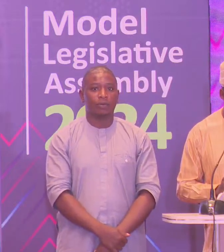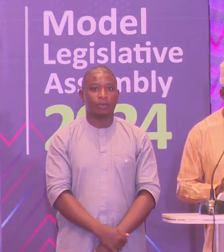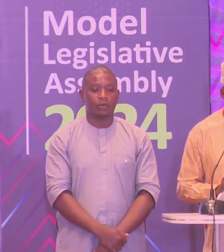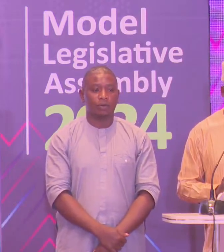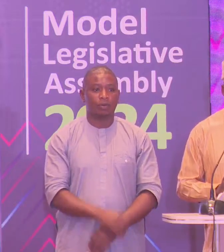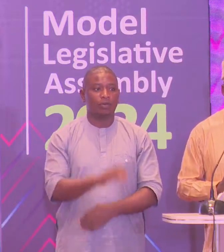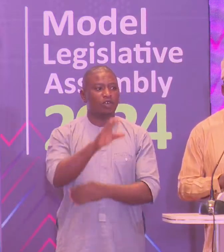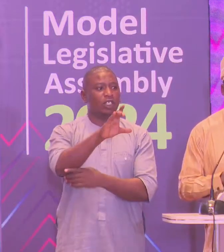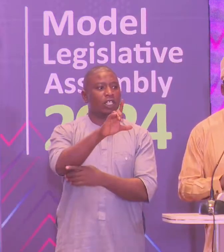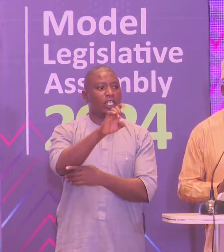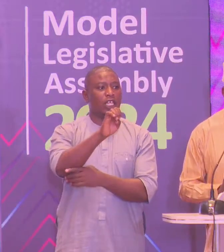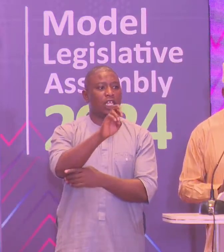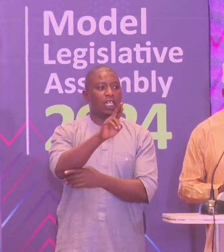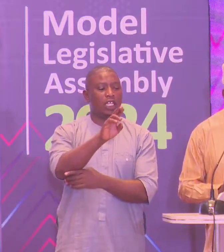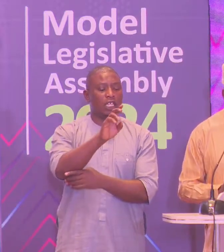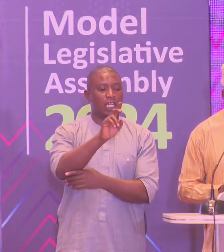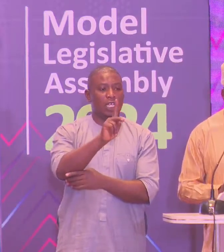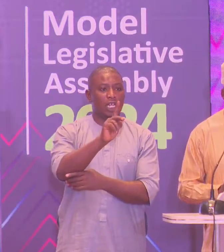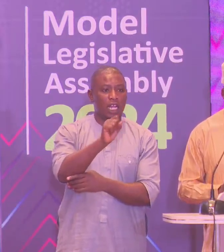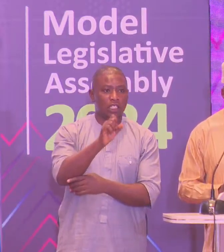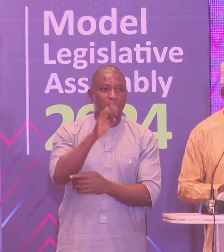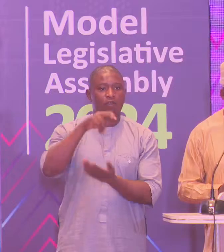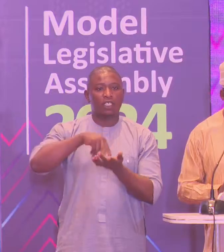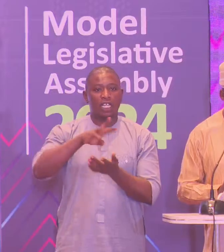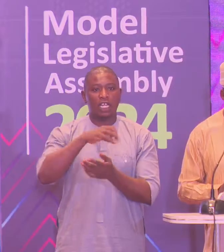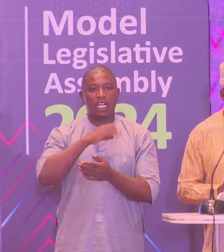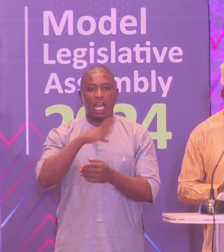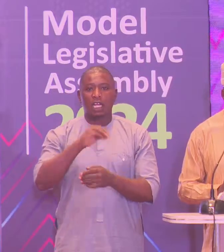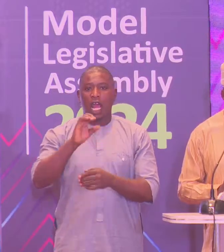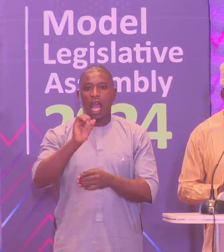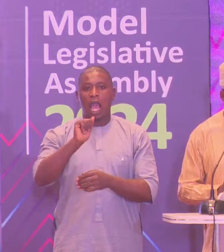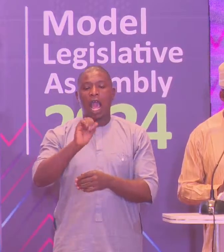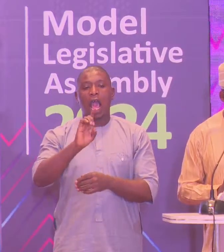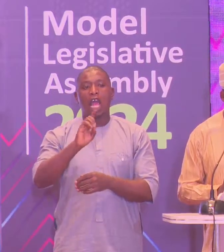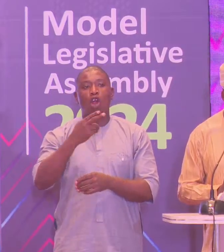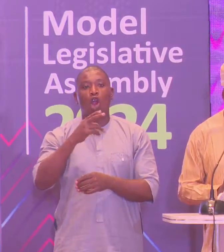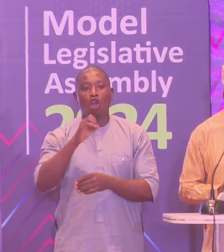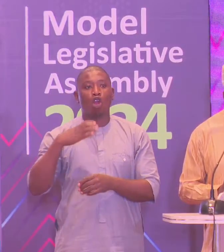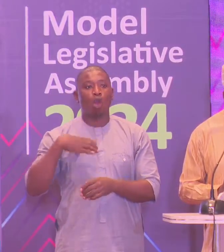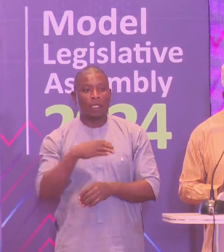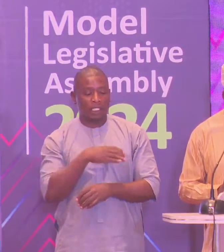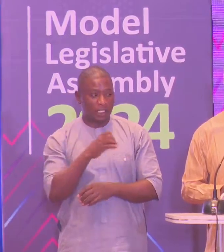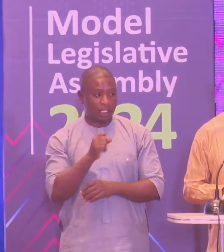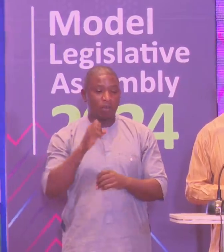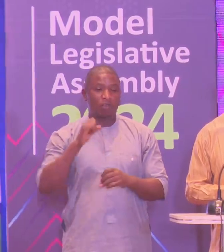clerks of standing and ad hoc committees of the Senate and House of Representatives,